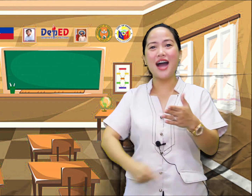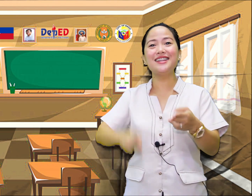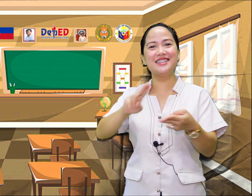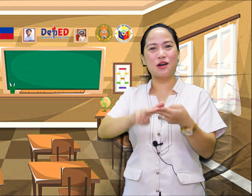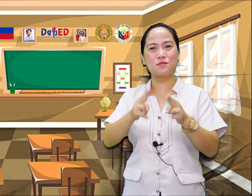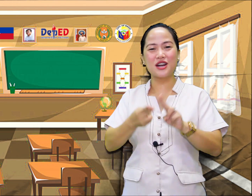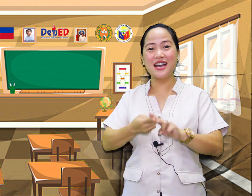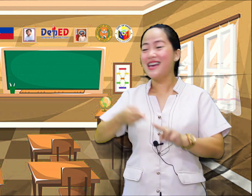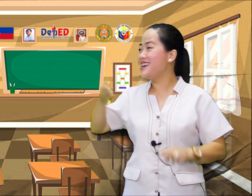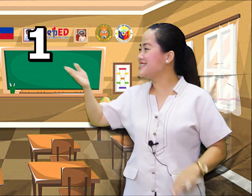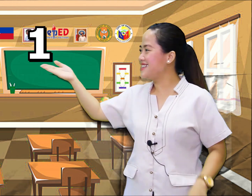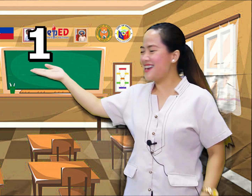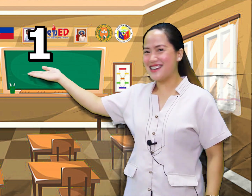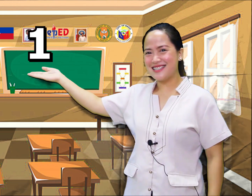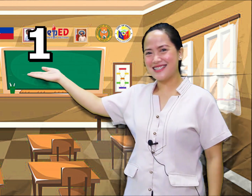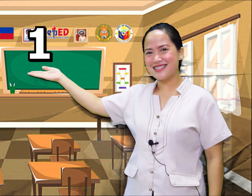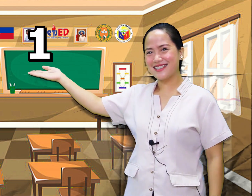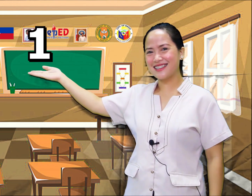What number is this?